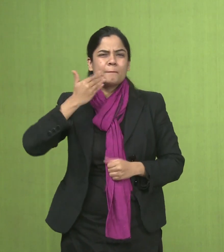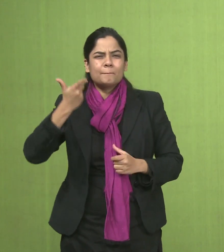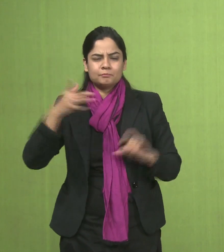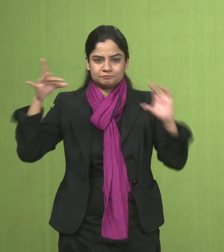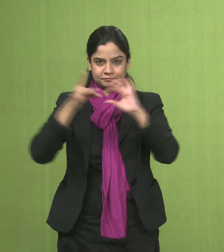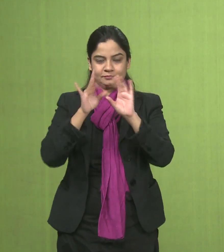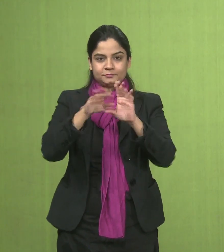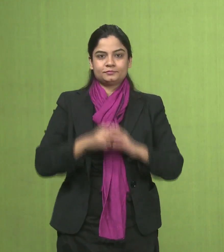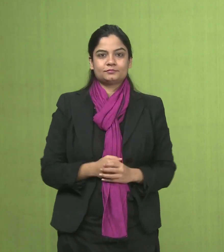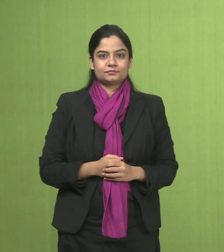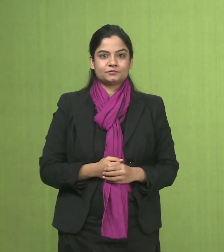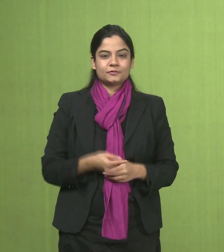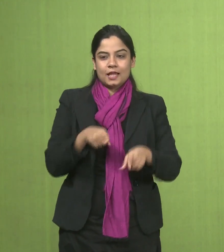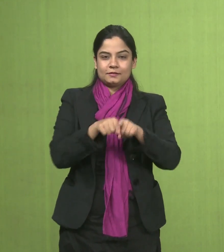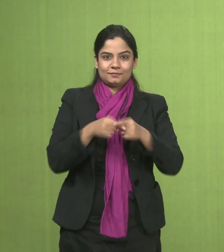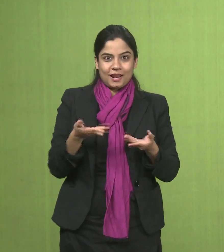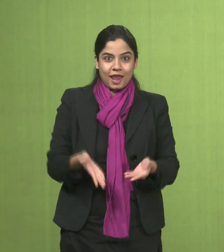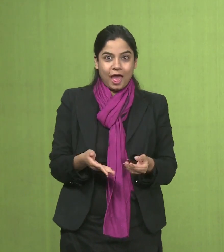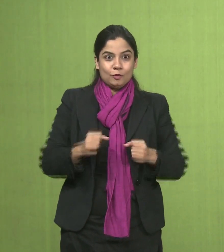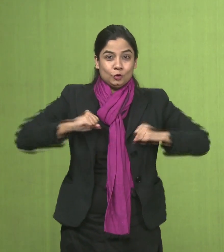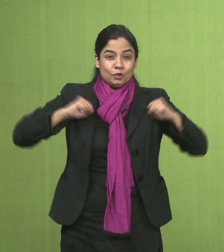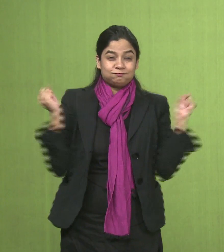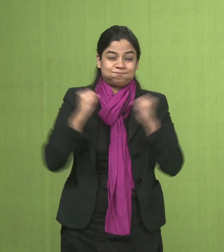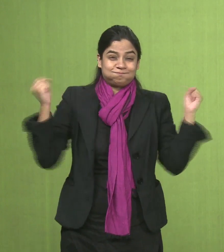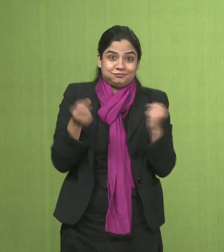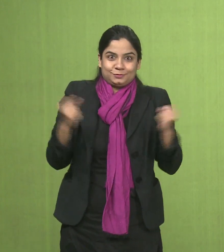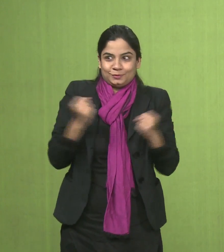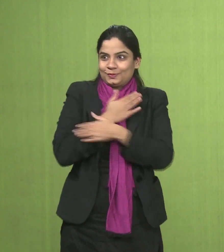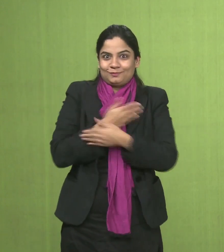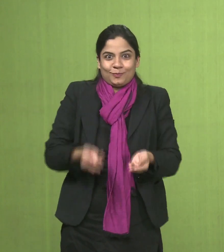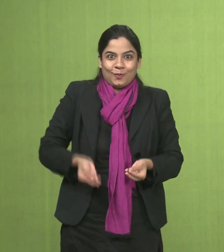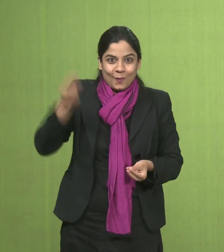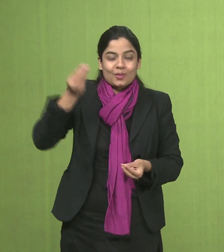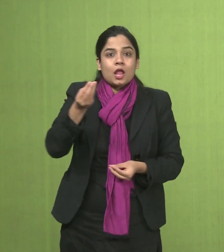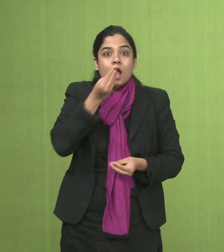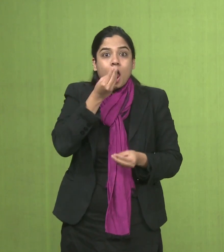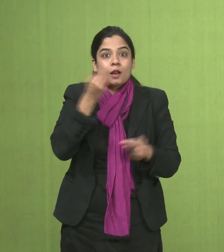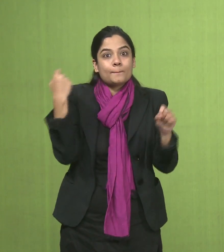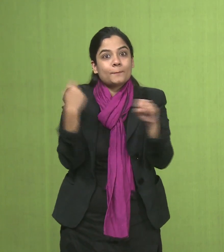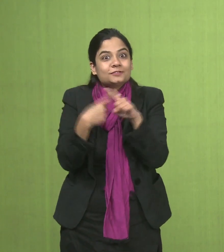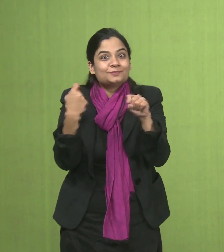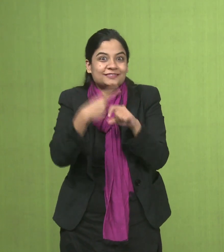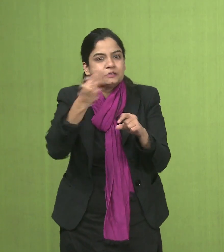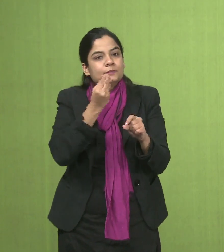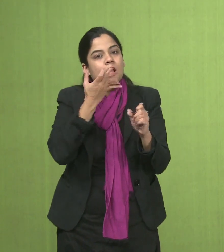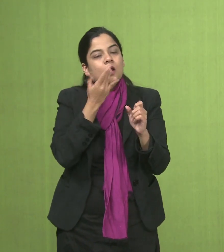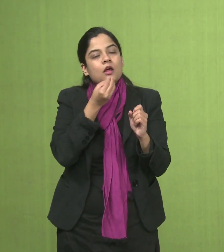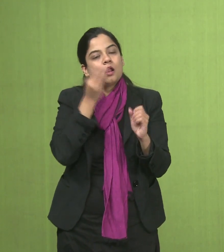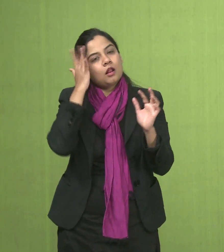When to buy? Let me explain here. For example, right now winter is going on. So we can buy winter foods